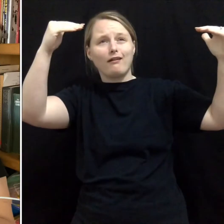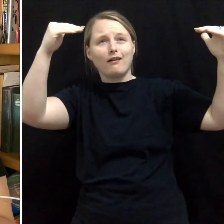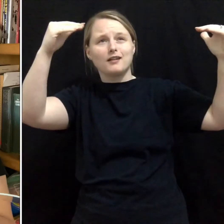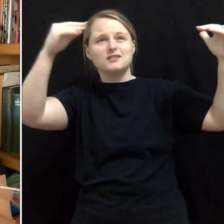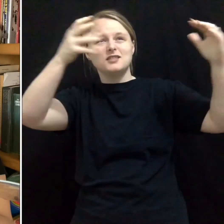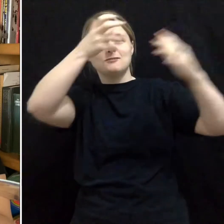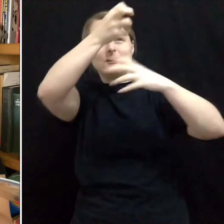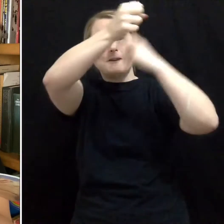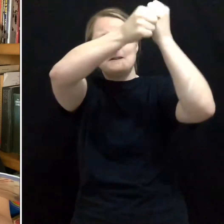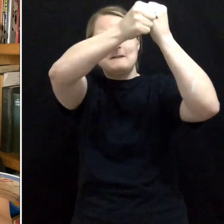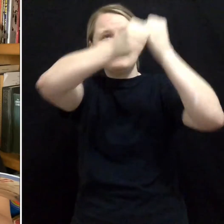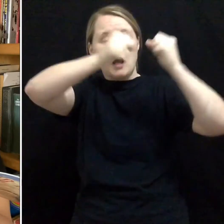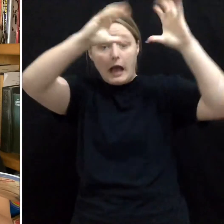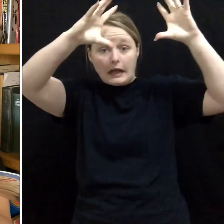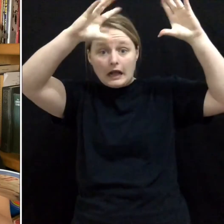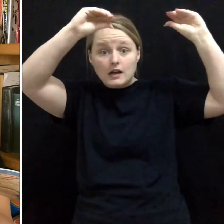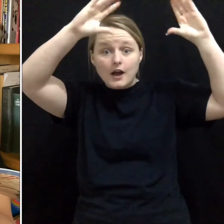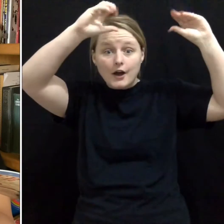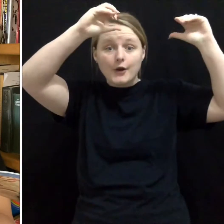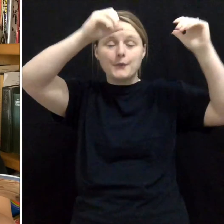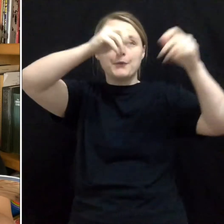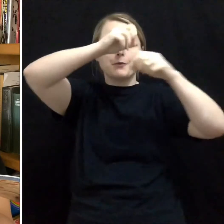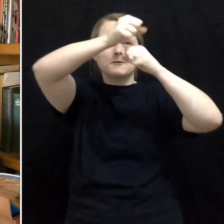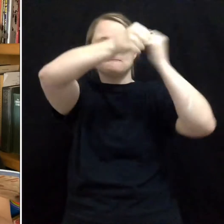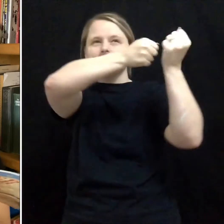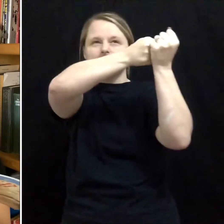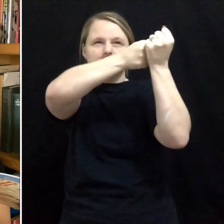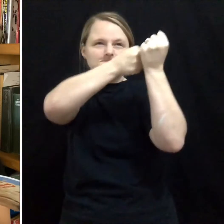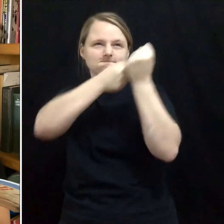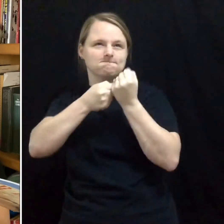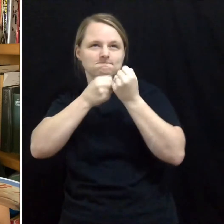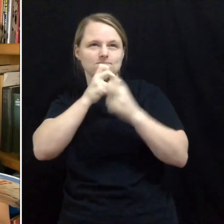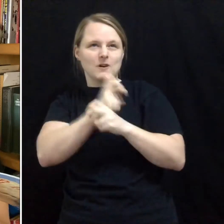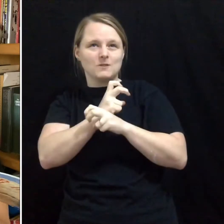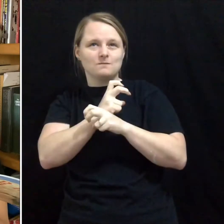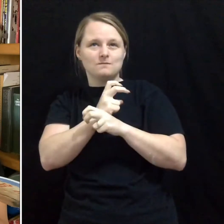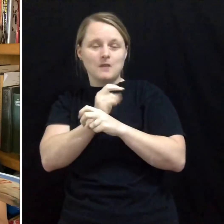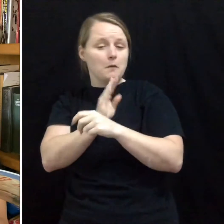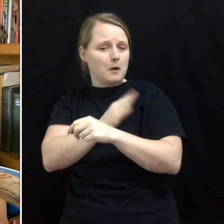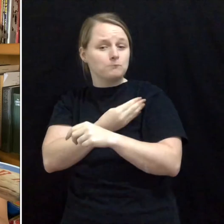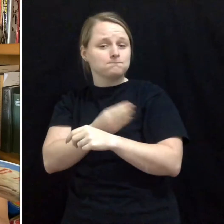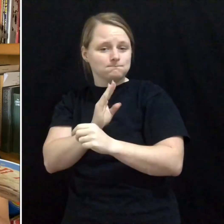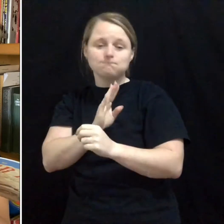hard, real hard, all the while humming her song.